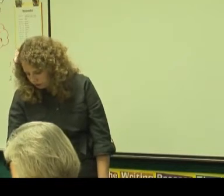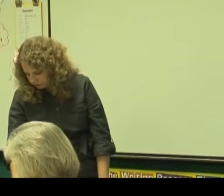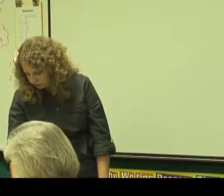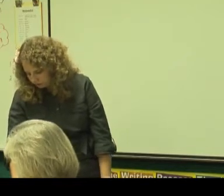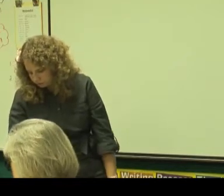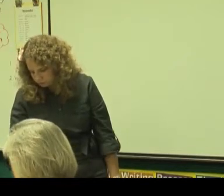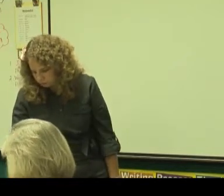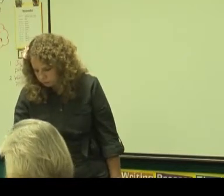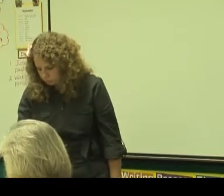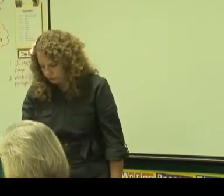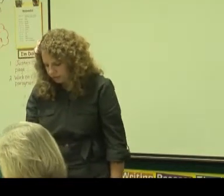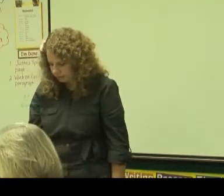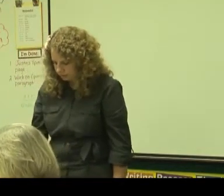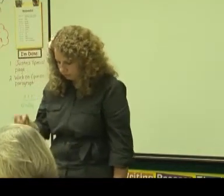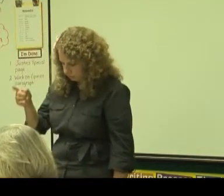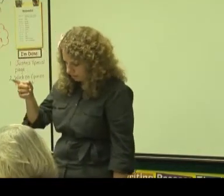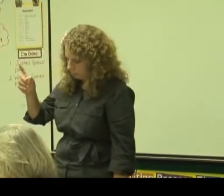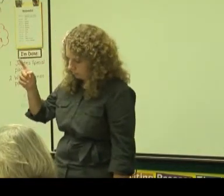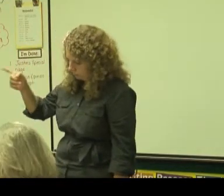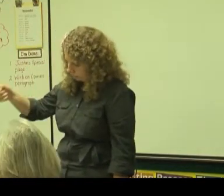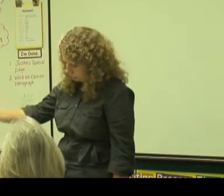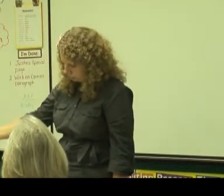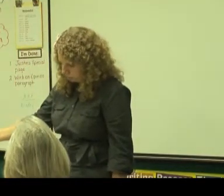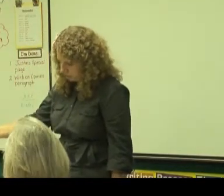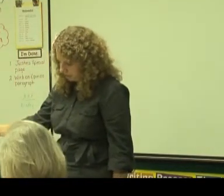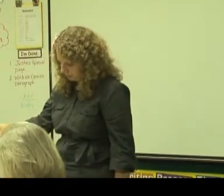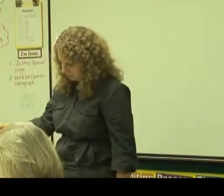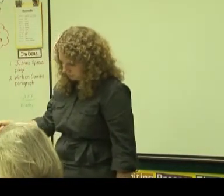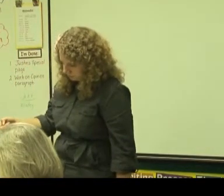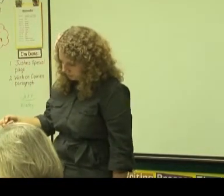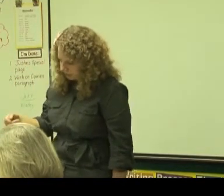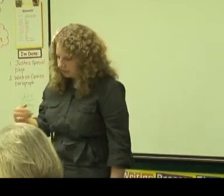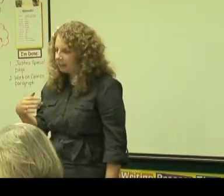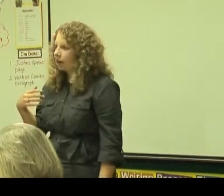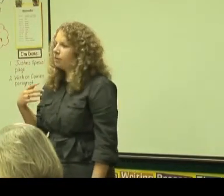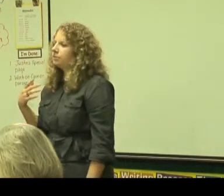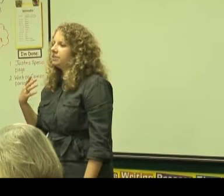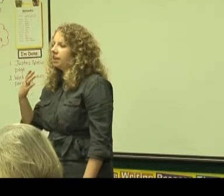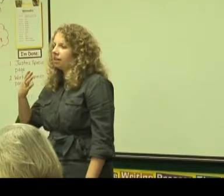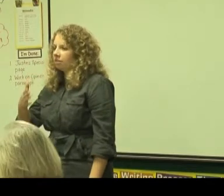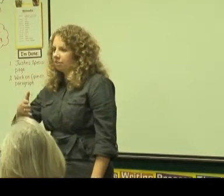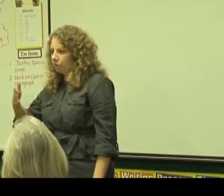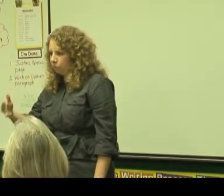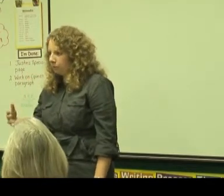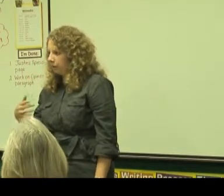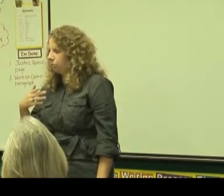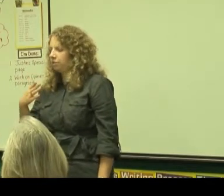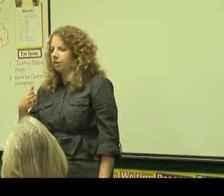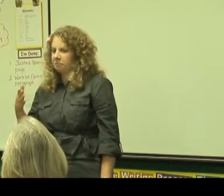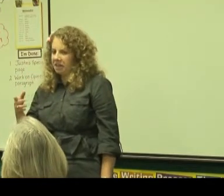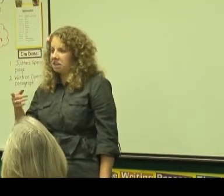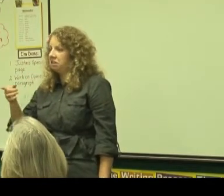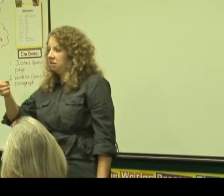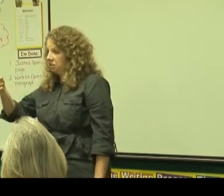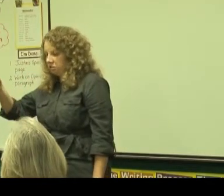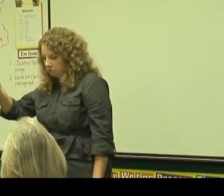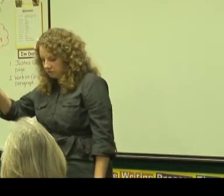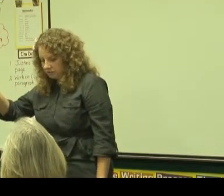off with pointing, like referring to a she. Kind of like how we would say the woman or the man. You could